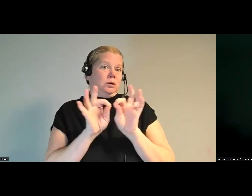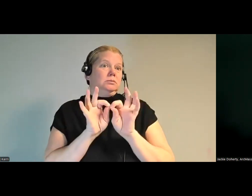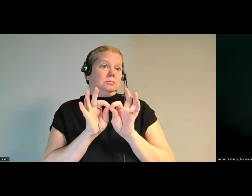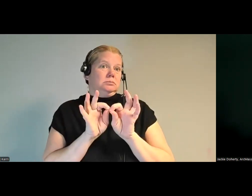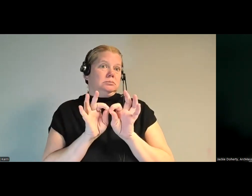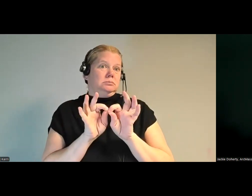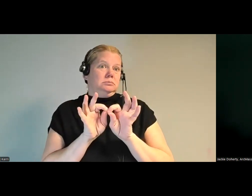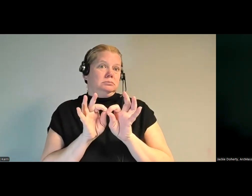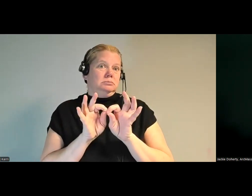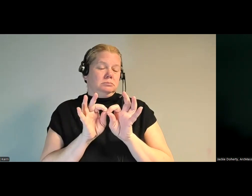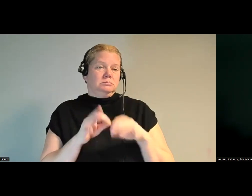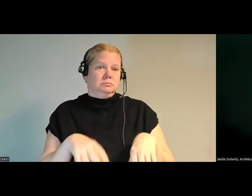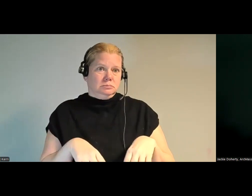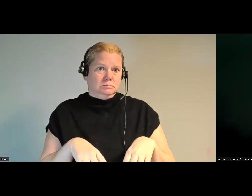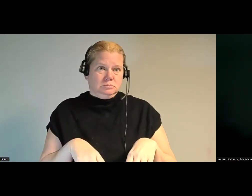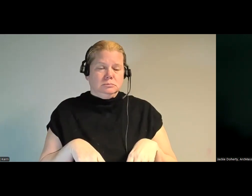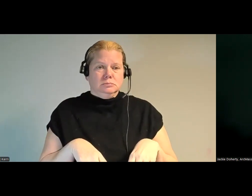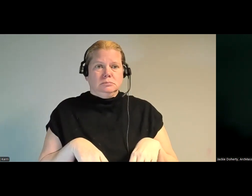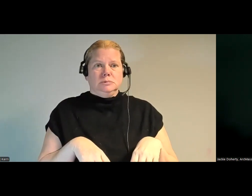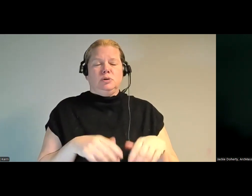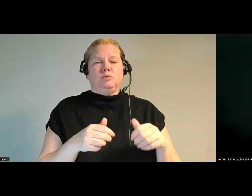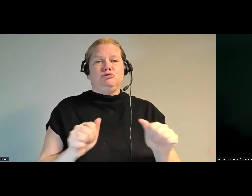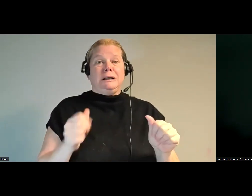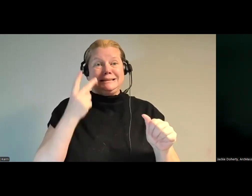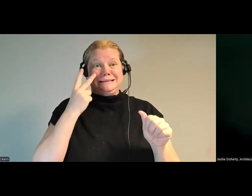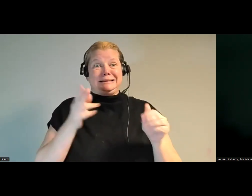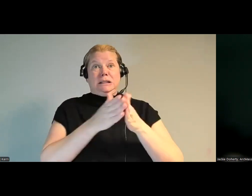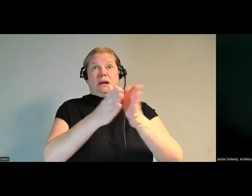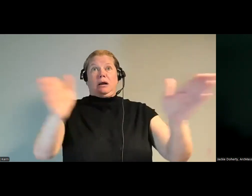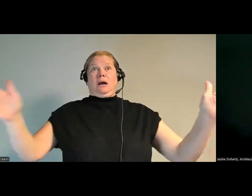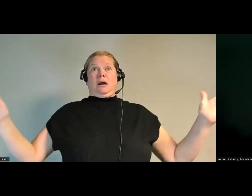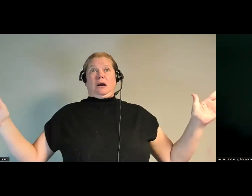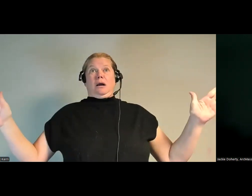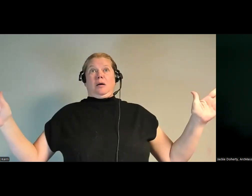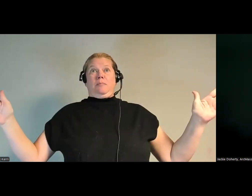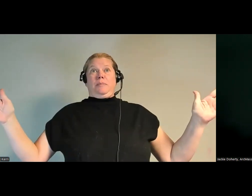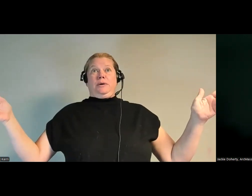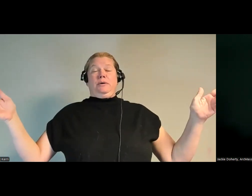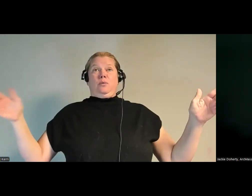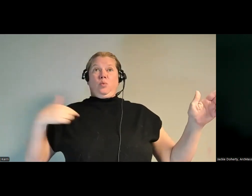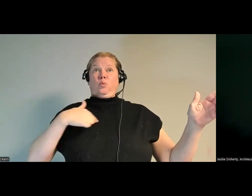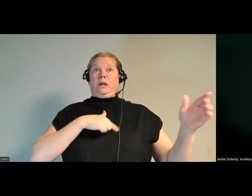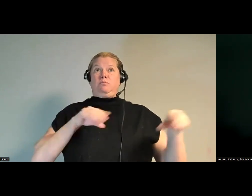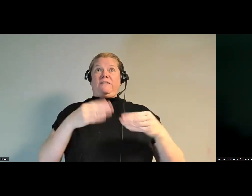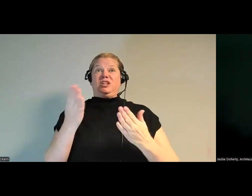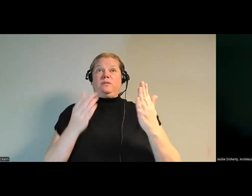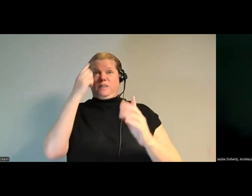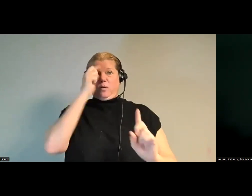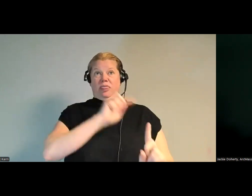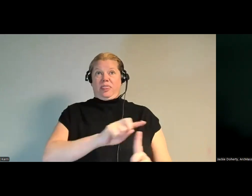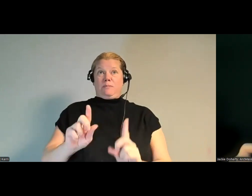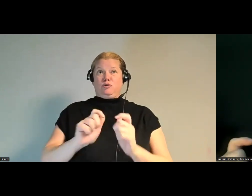that lens of these very specific populations that we're trying to serve, and then be able